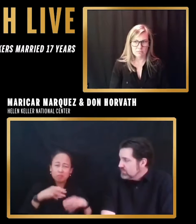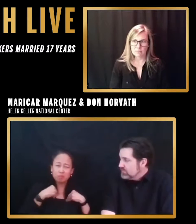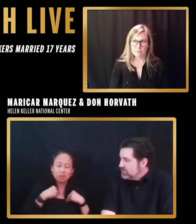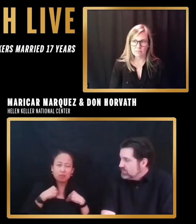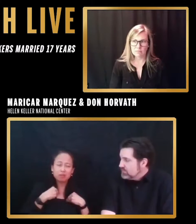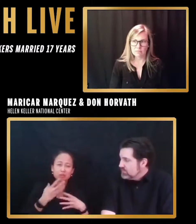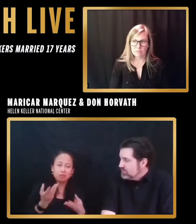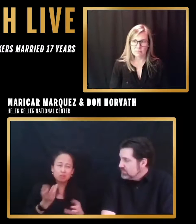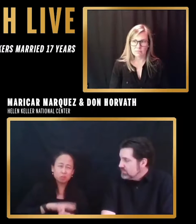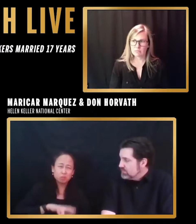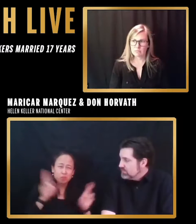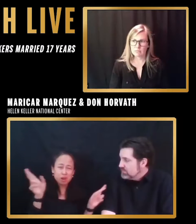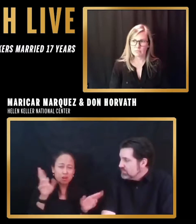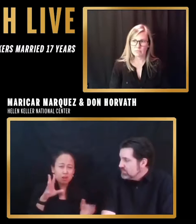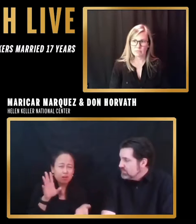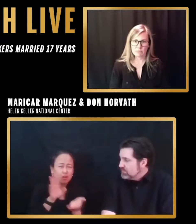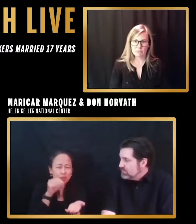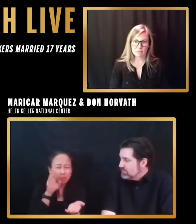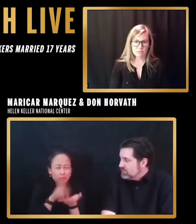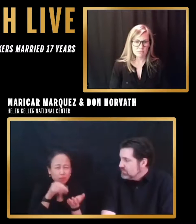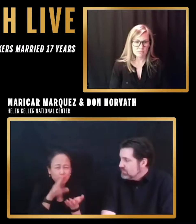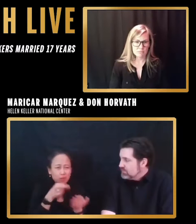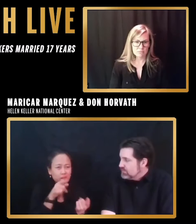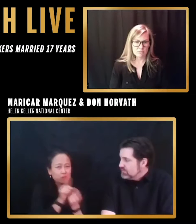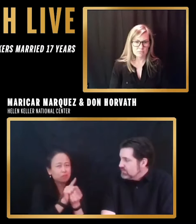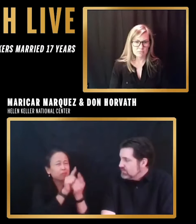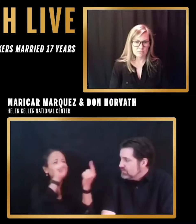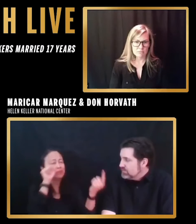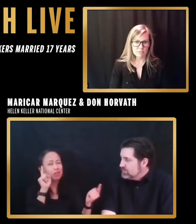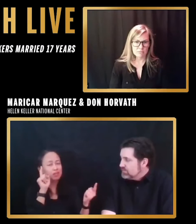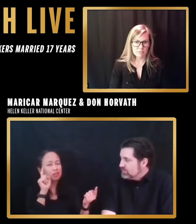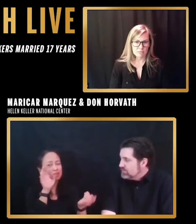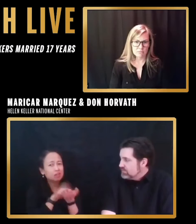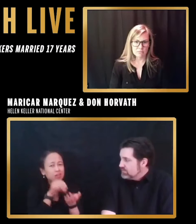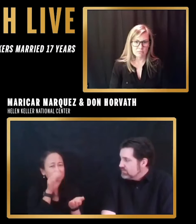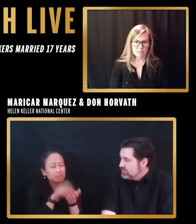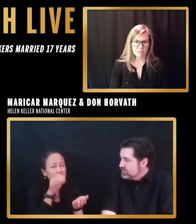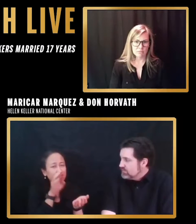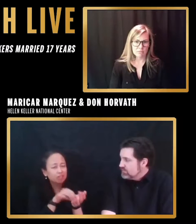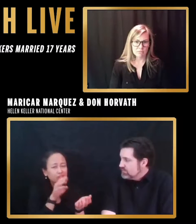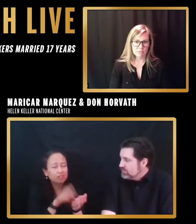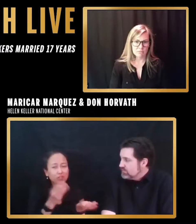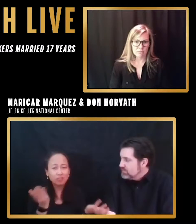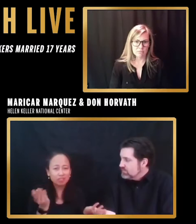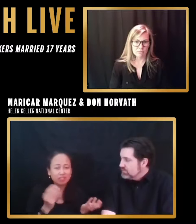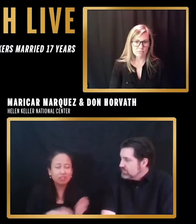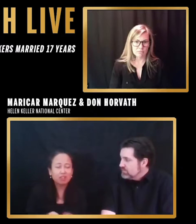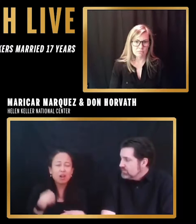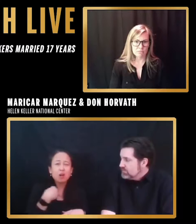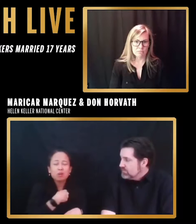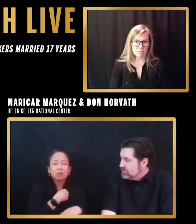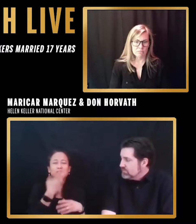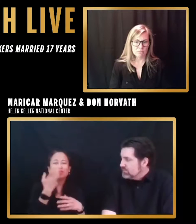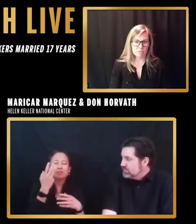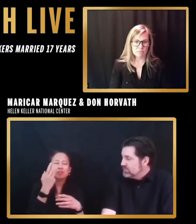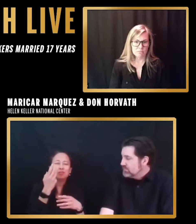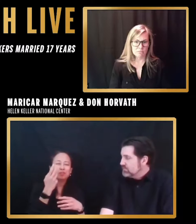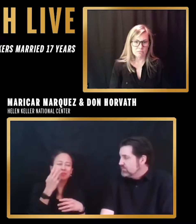It's important that, you know, the student also has to accept where they're at as far